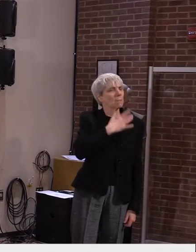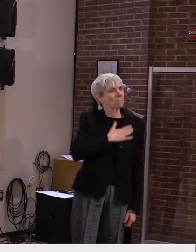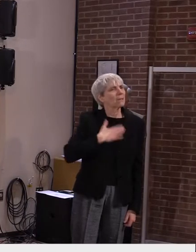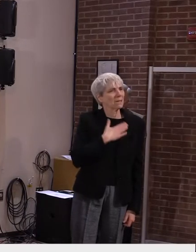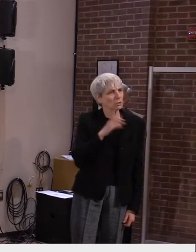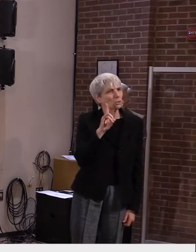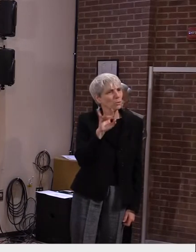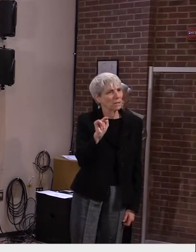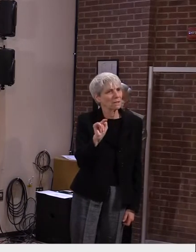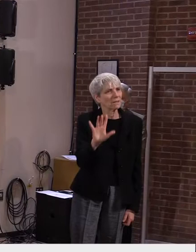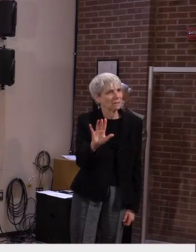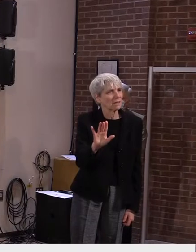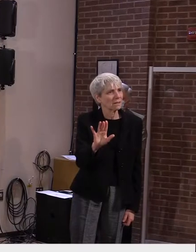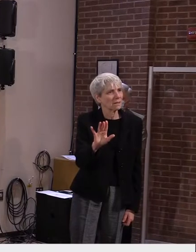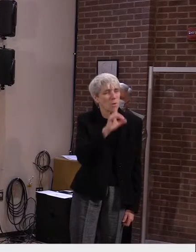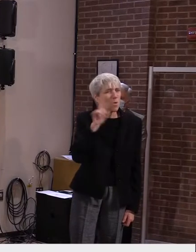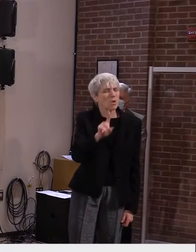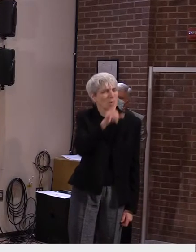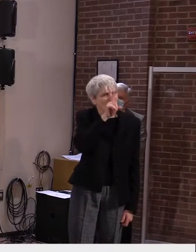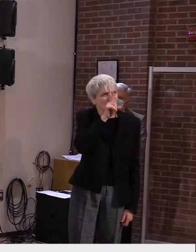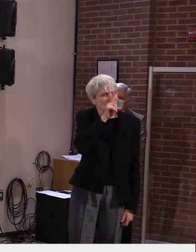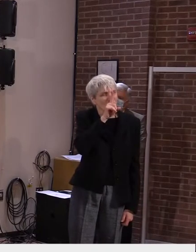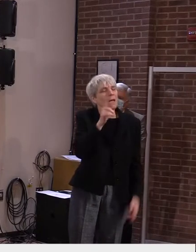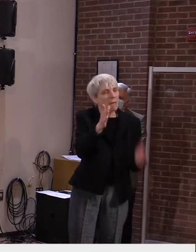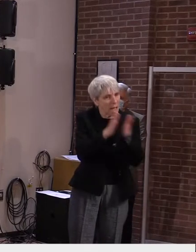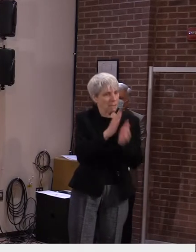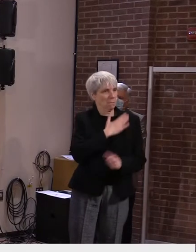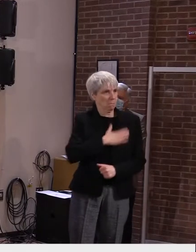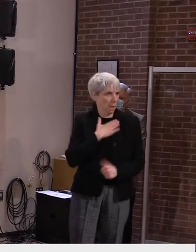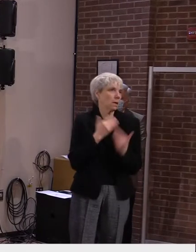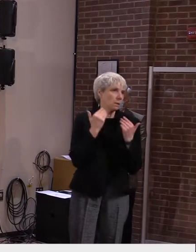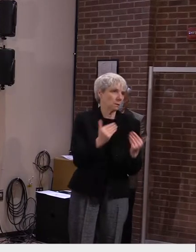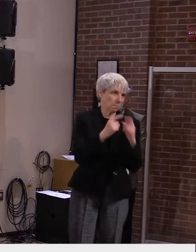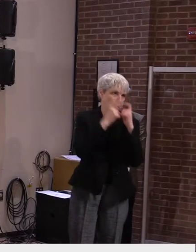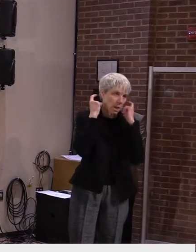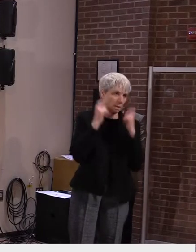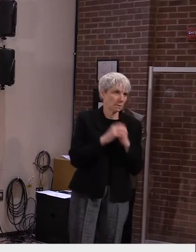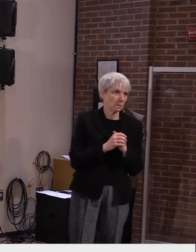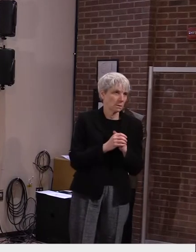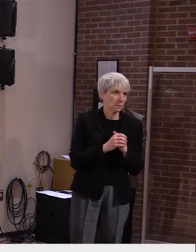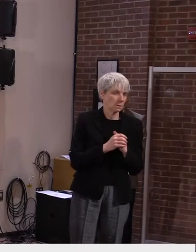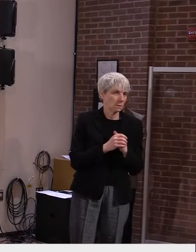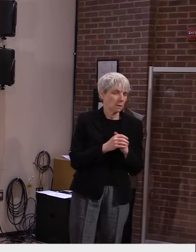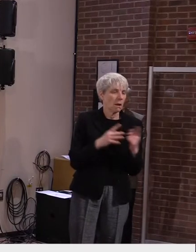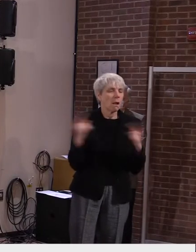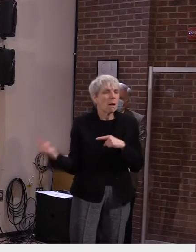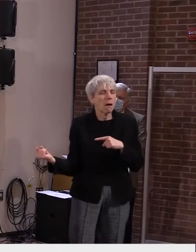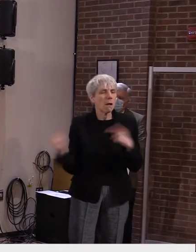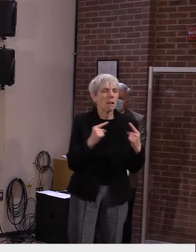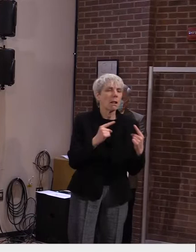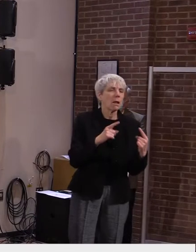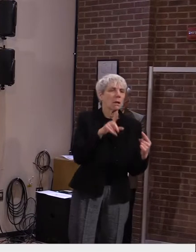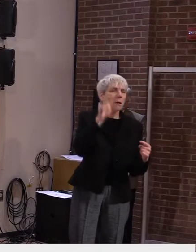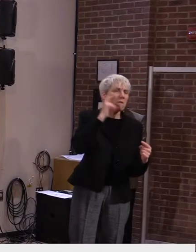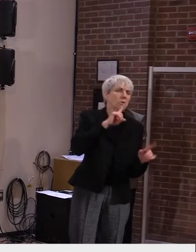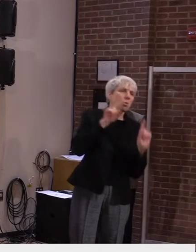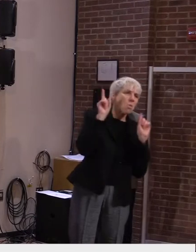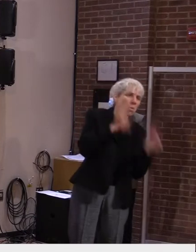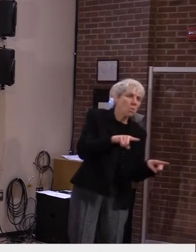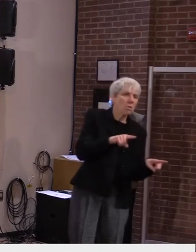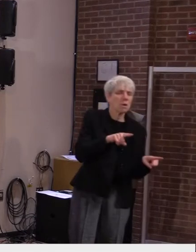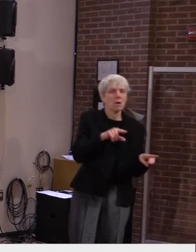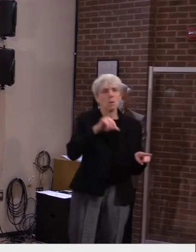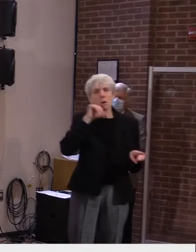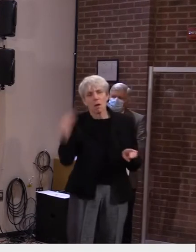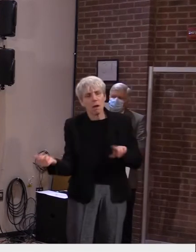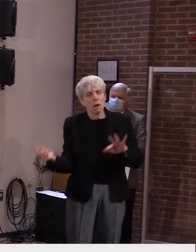Having the continued debate about whether it should be mandated or whether it should be utilized is